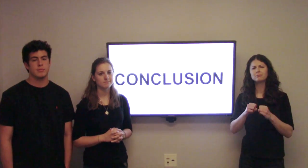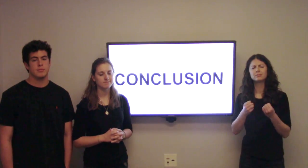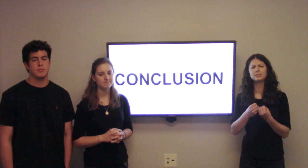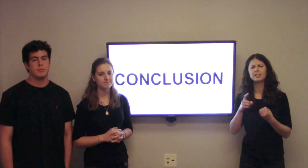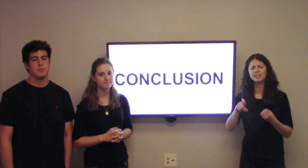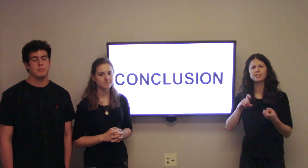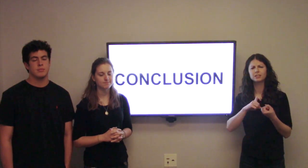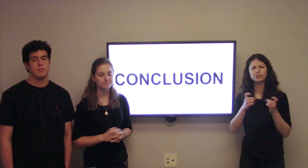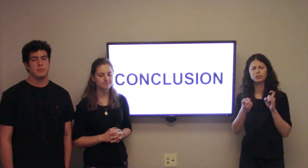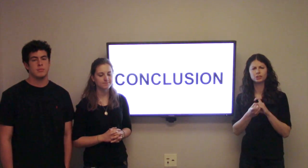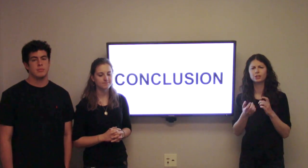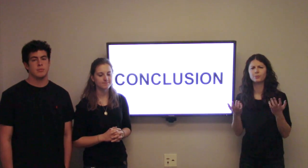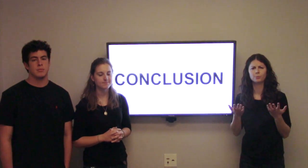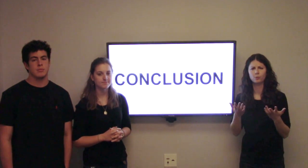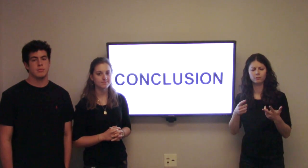Now, what about society needs to change?